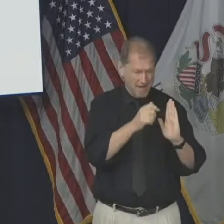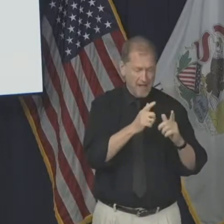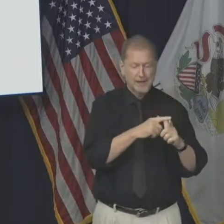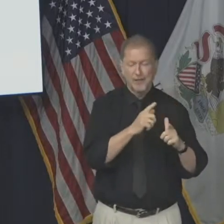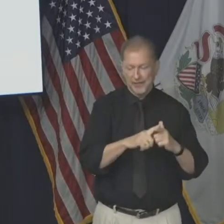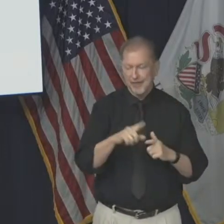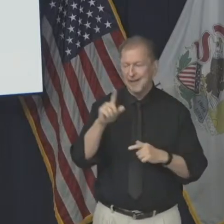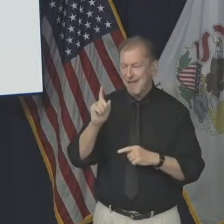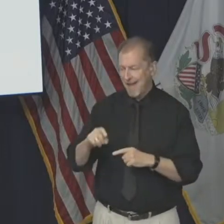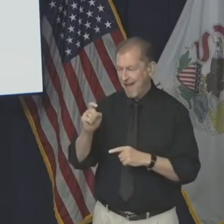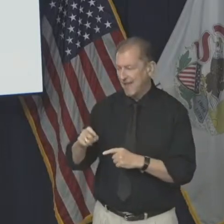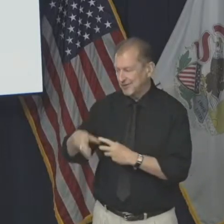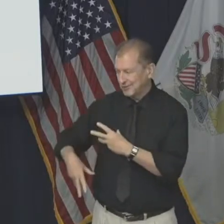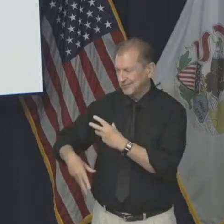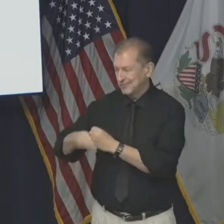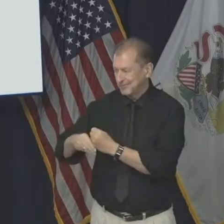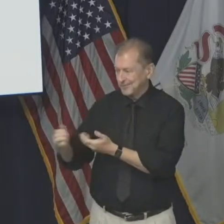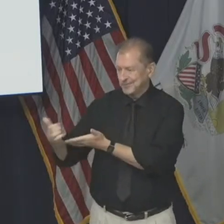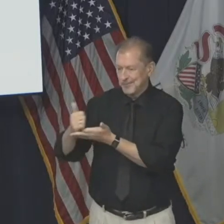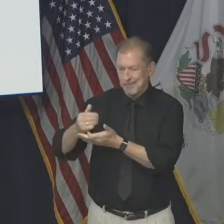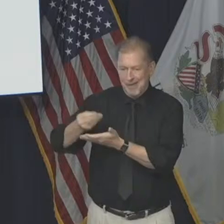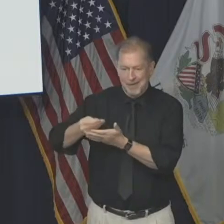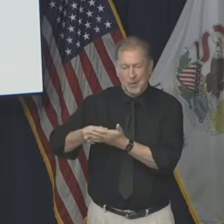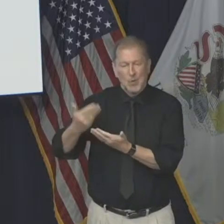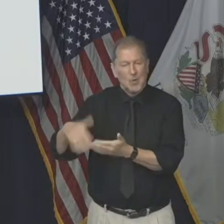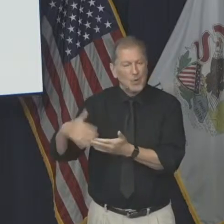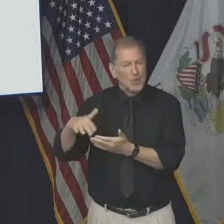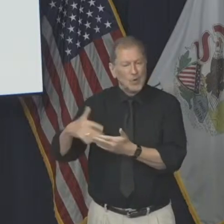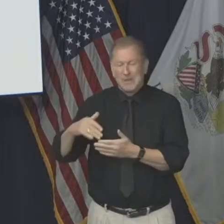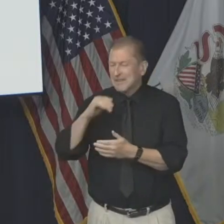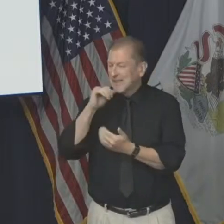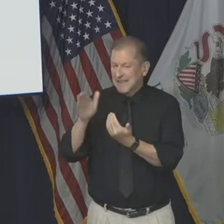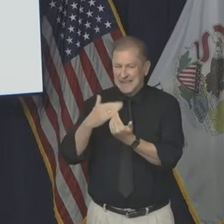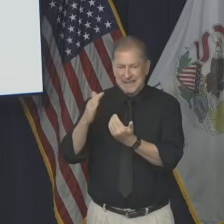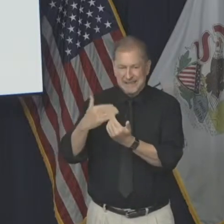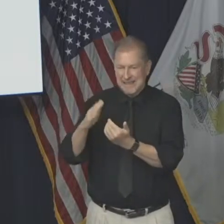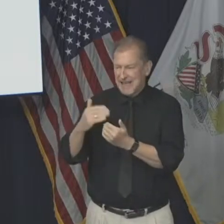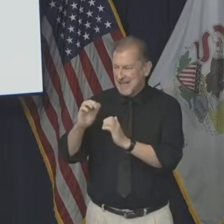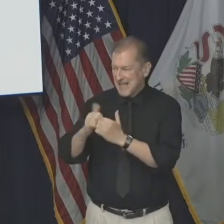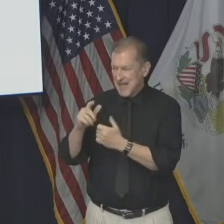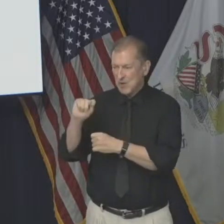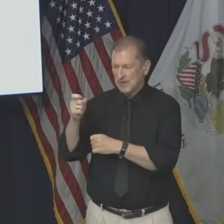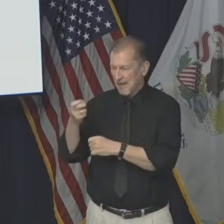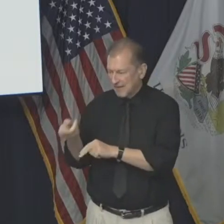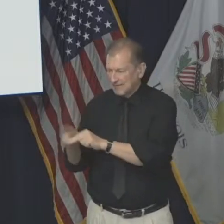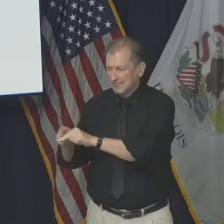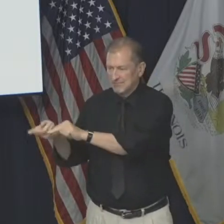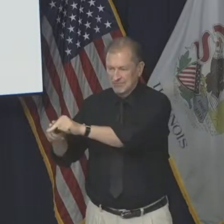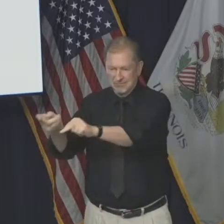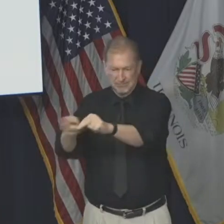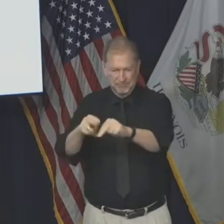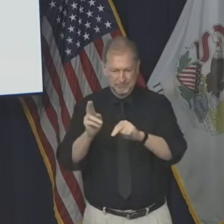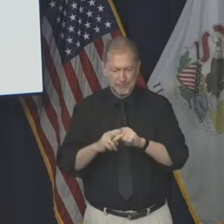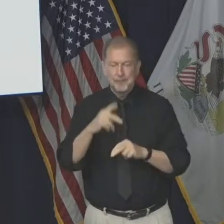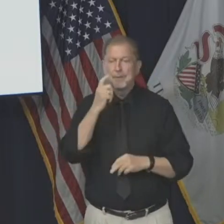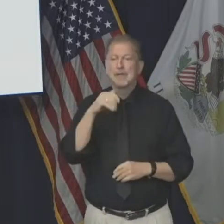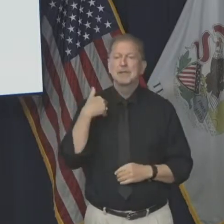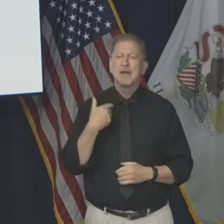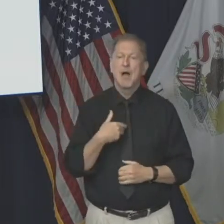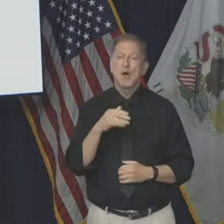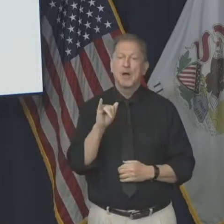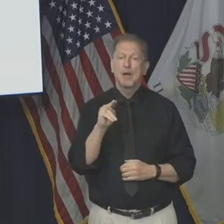a very regressive basis. The way that the Illinois income tax is currently charged, it